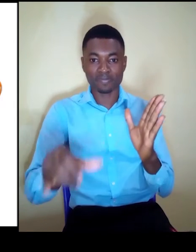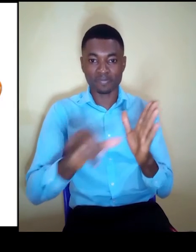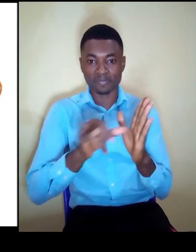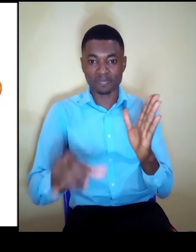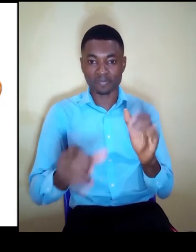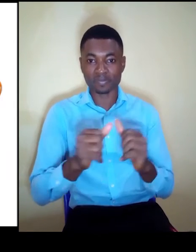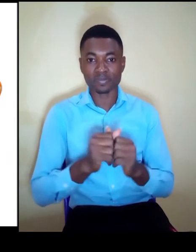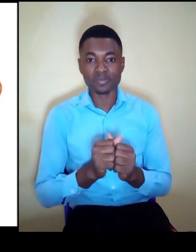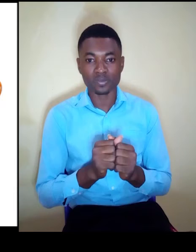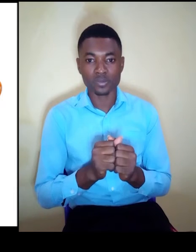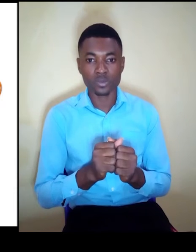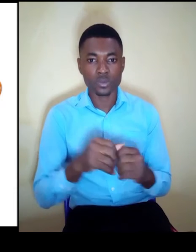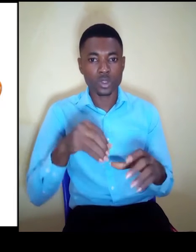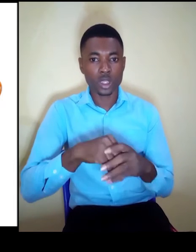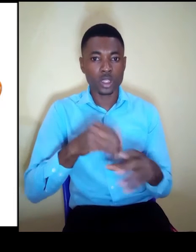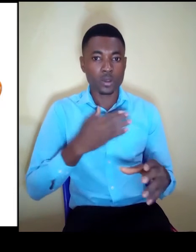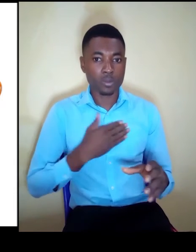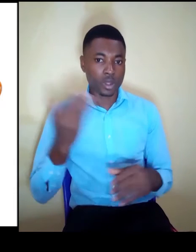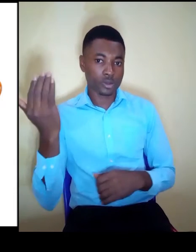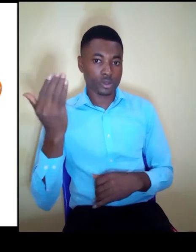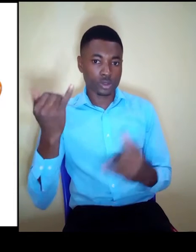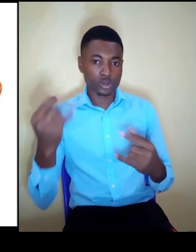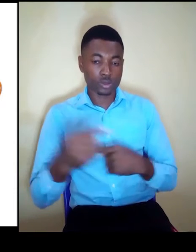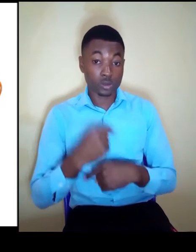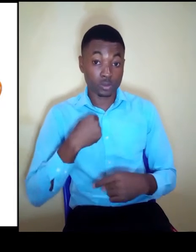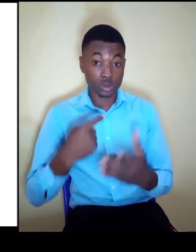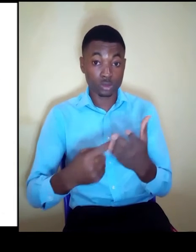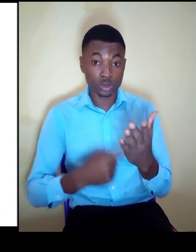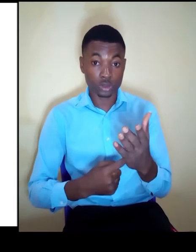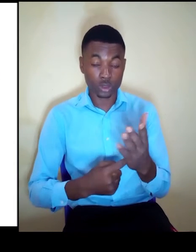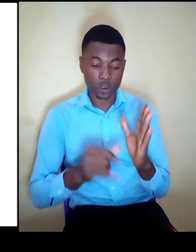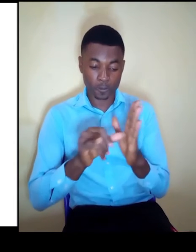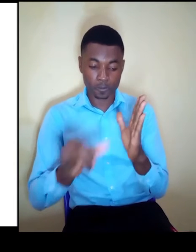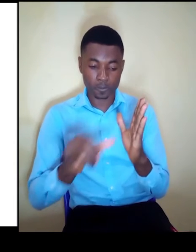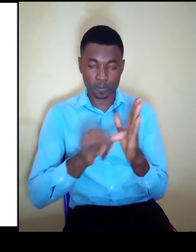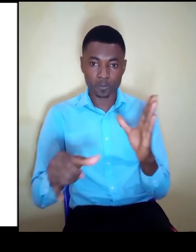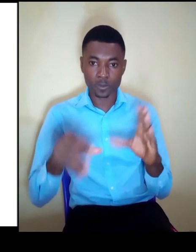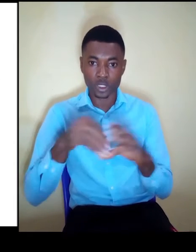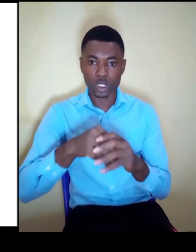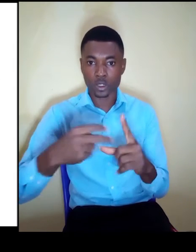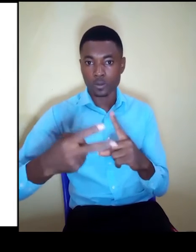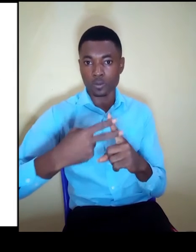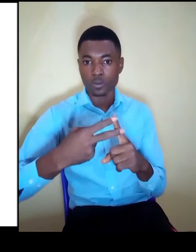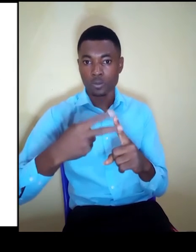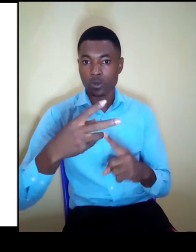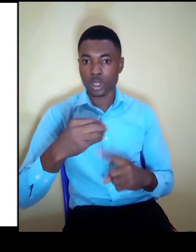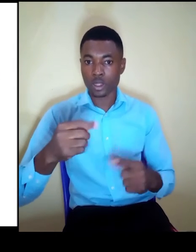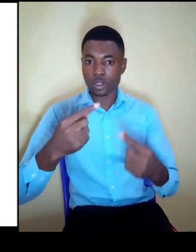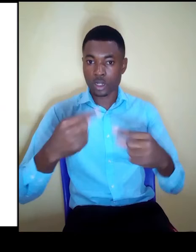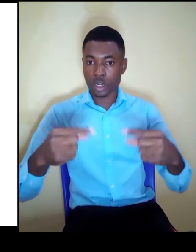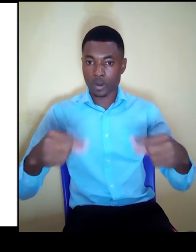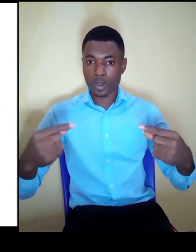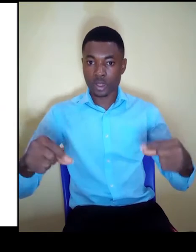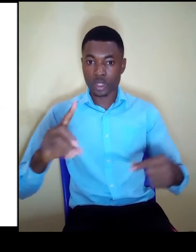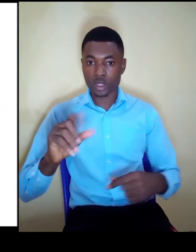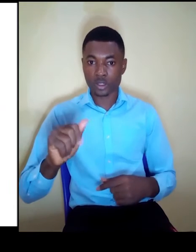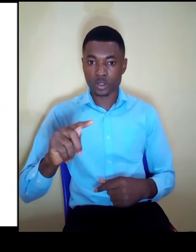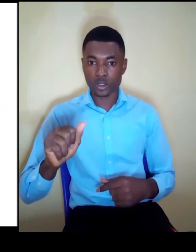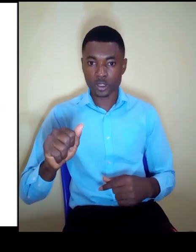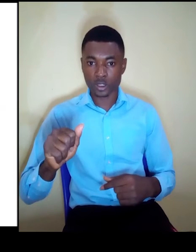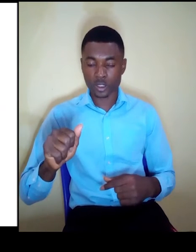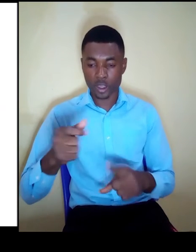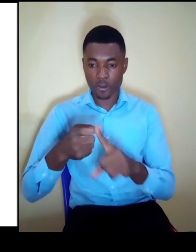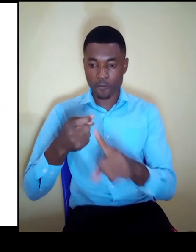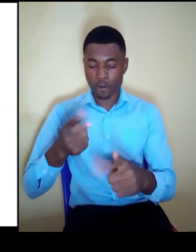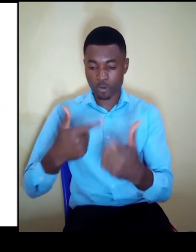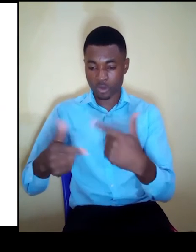of grammatical iconicity. In my talk today, I discuss iconicity in lexical and grammatical